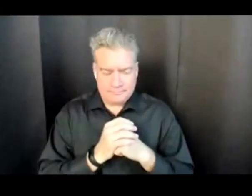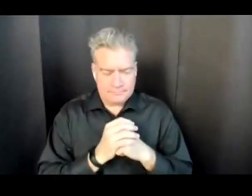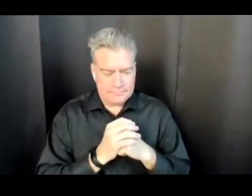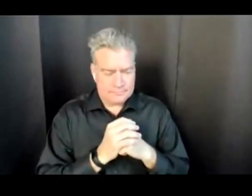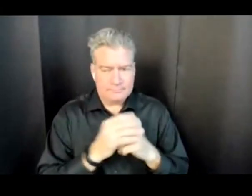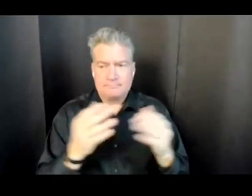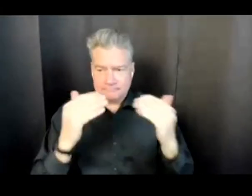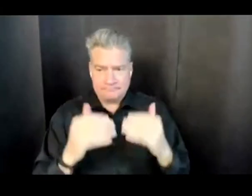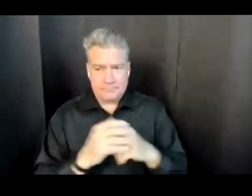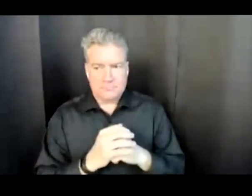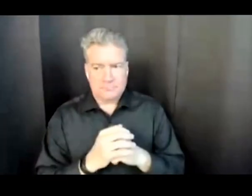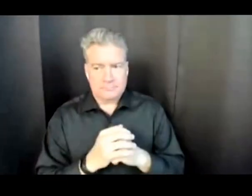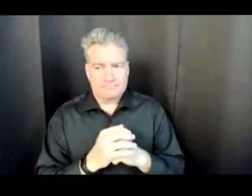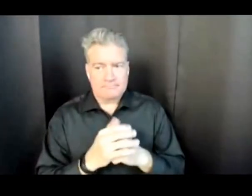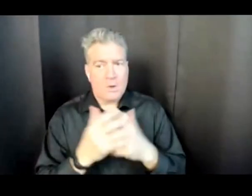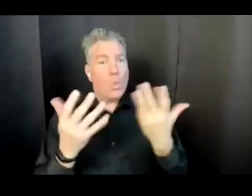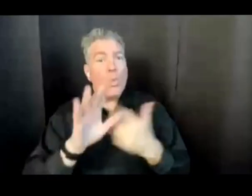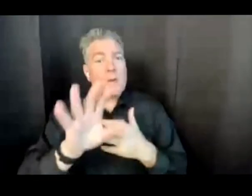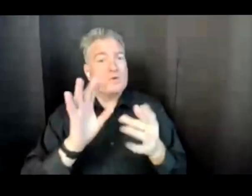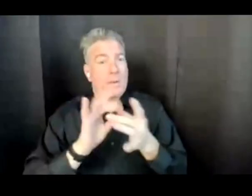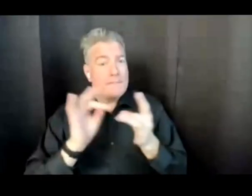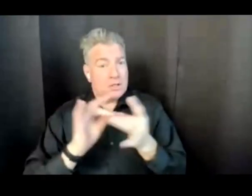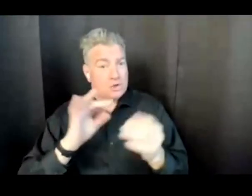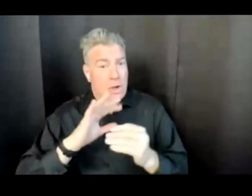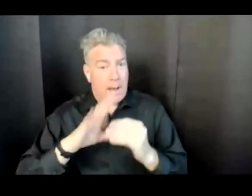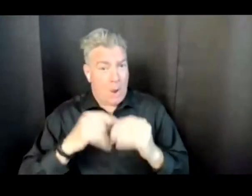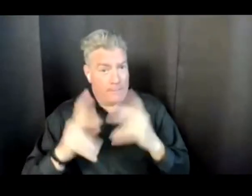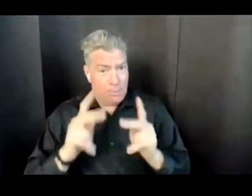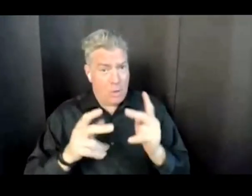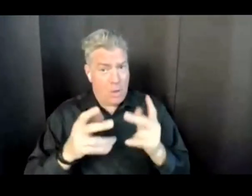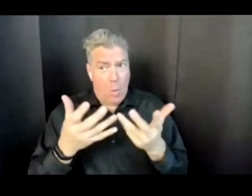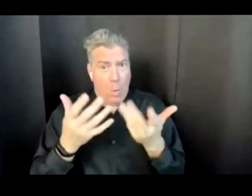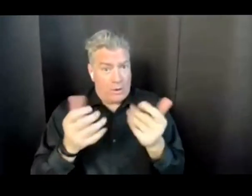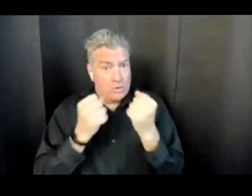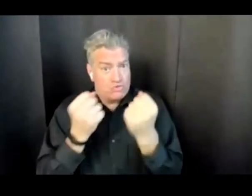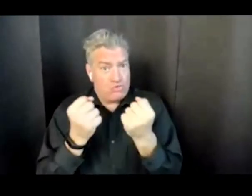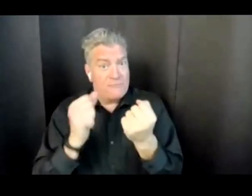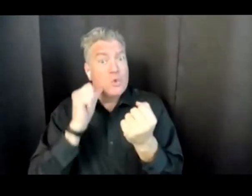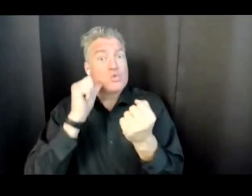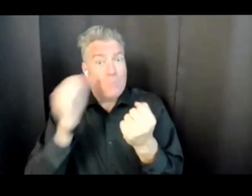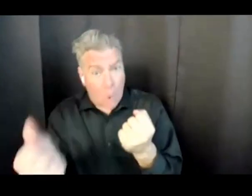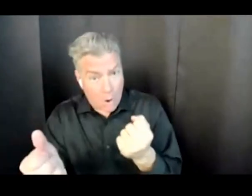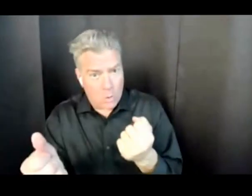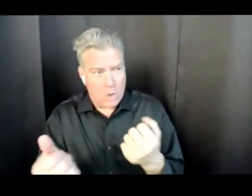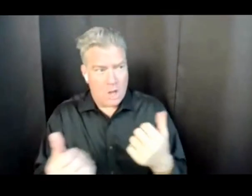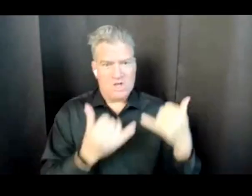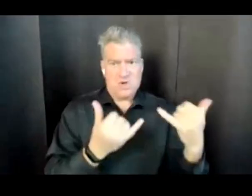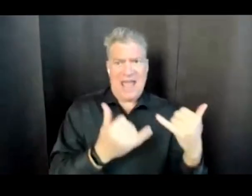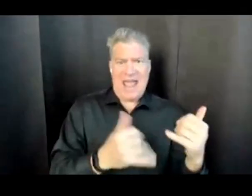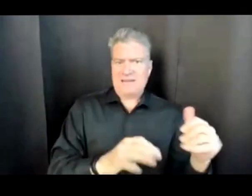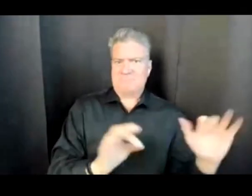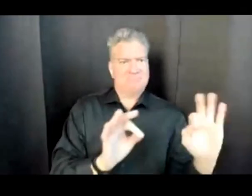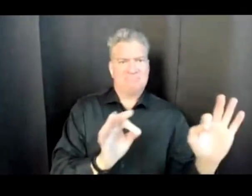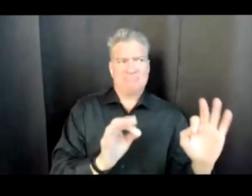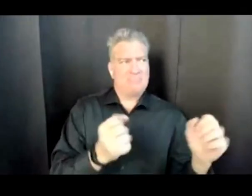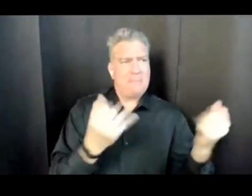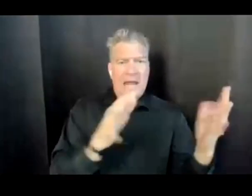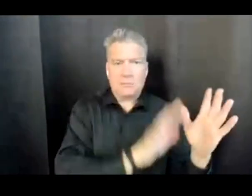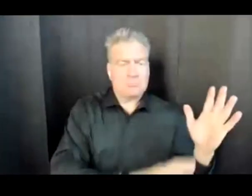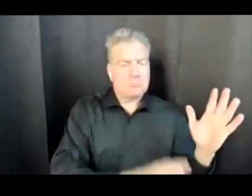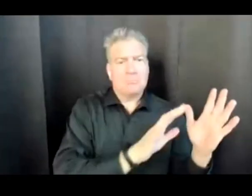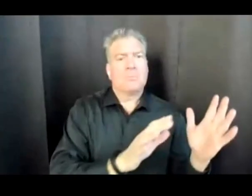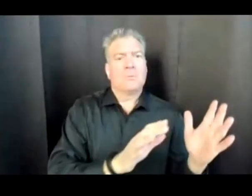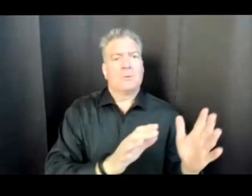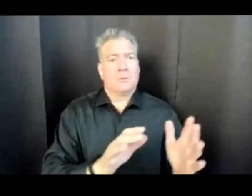What is your message for people about driving tomorrow, given today's conditions, and where will we see key